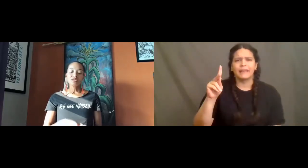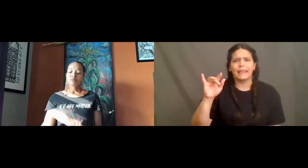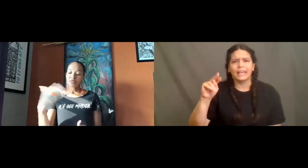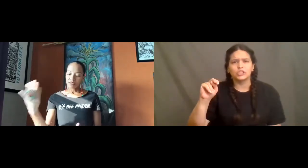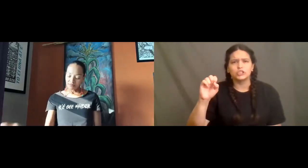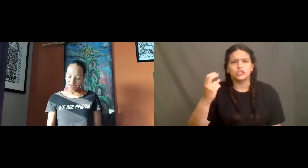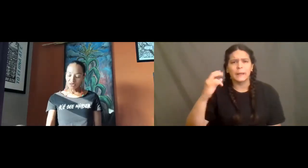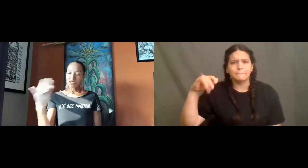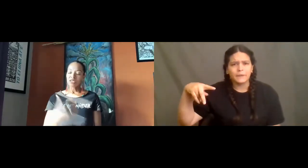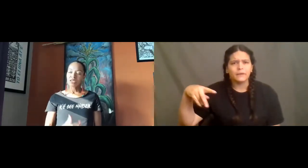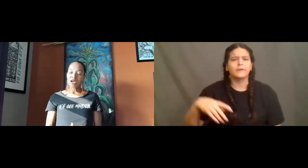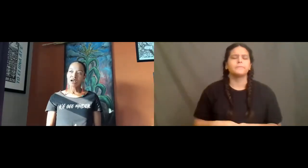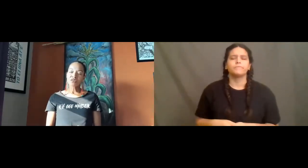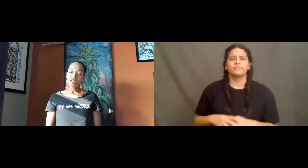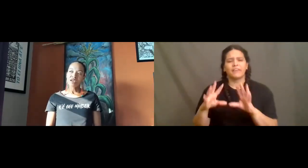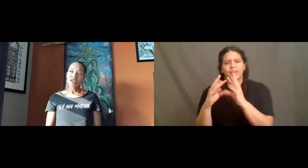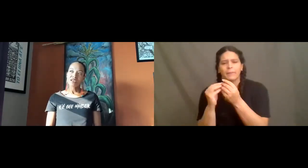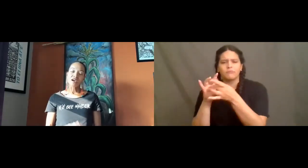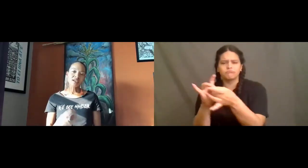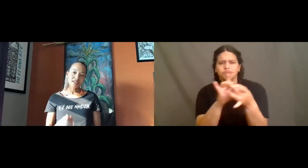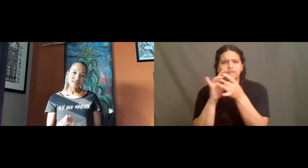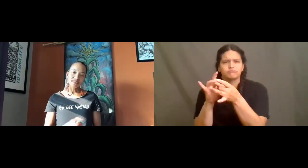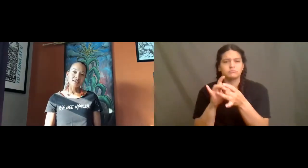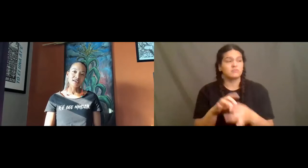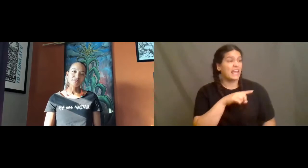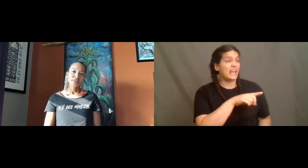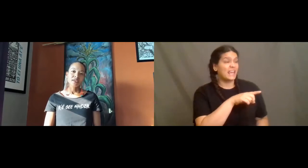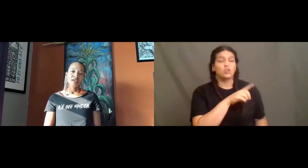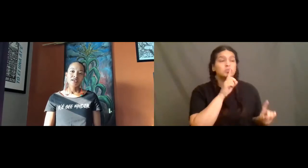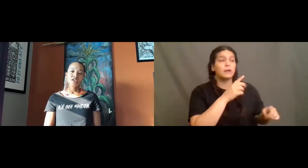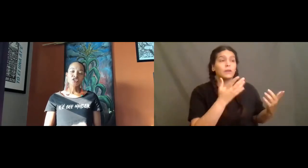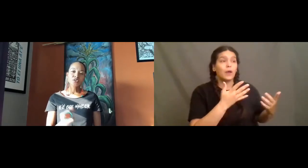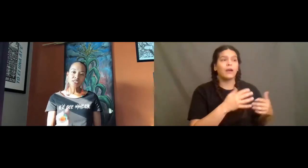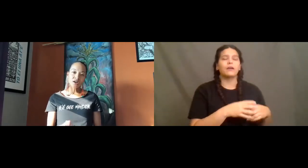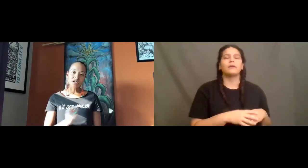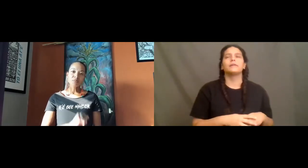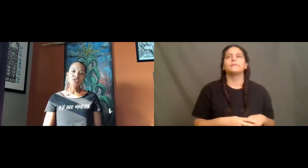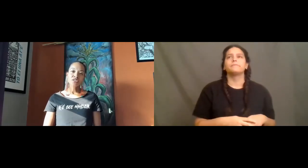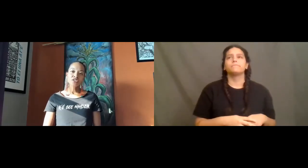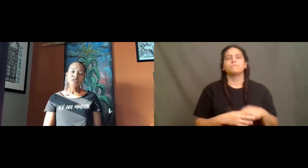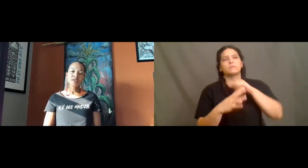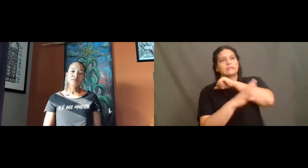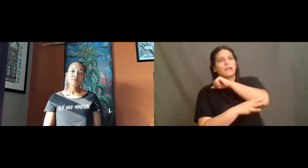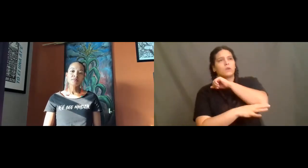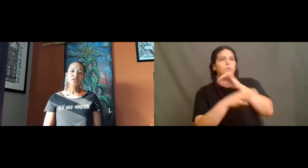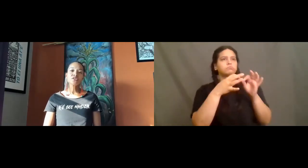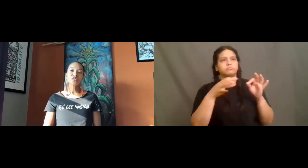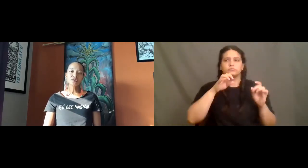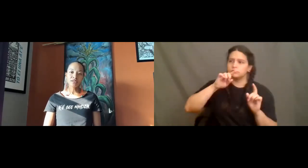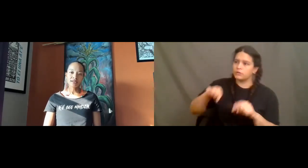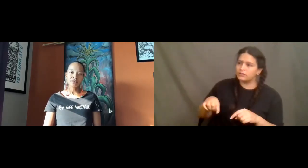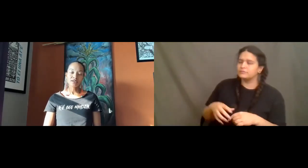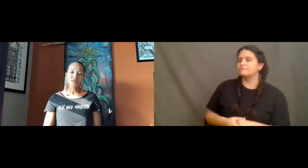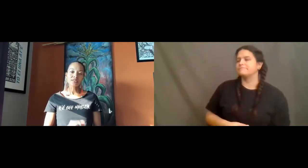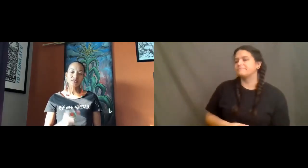and so he said, you know, din hi na hagat ko na e na hilin din e shin ko tsak at bashin shini yinjit